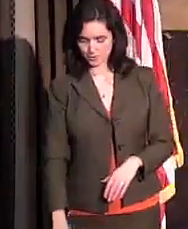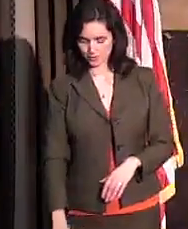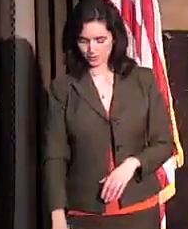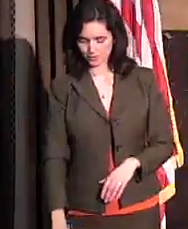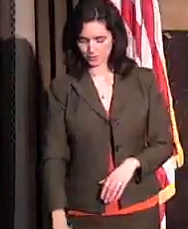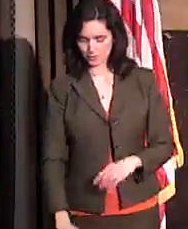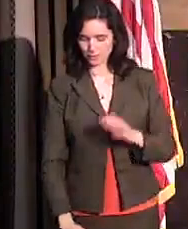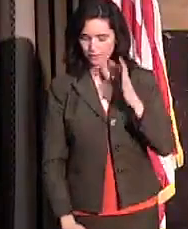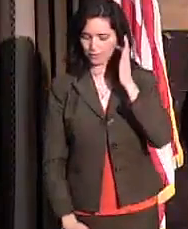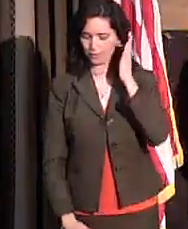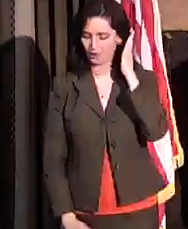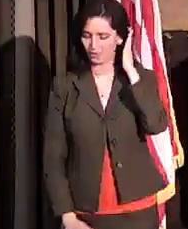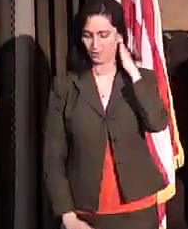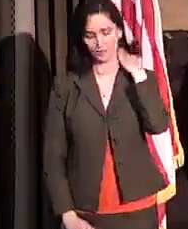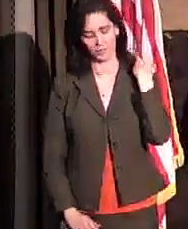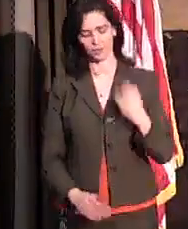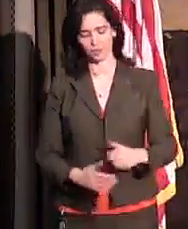Bobby.